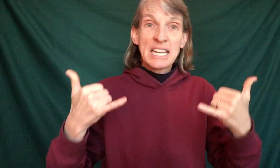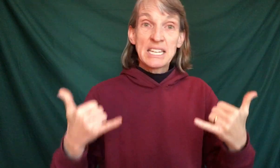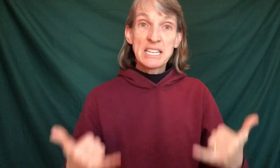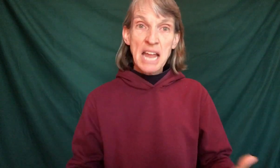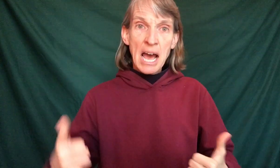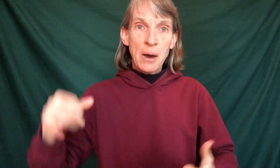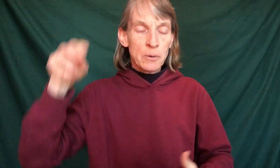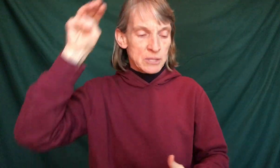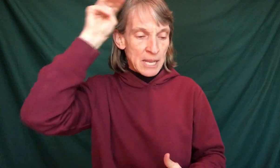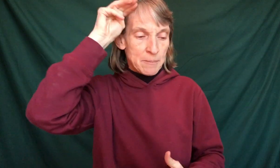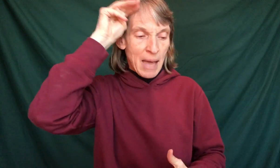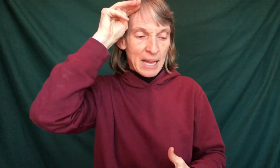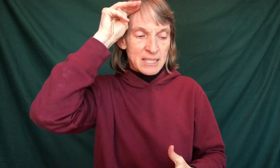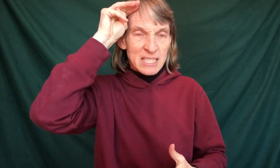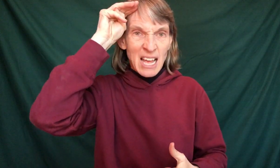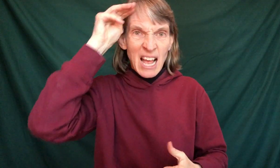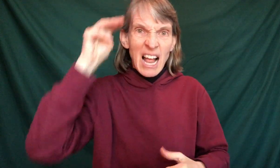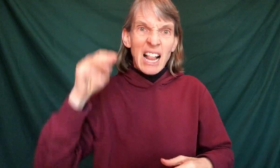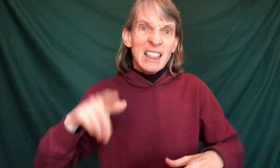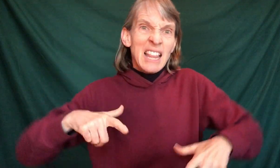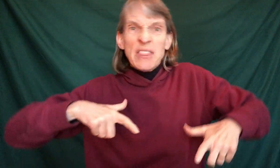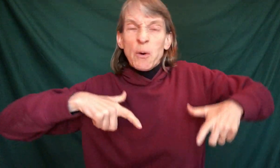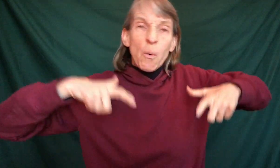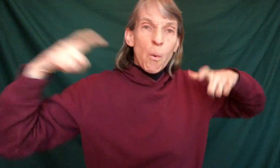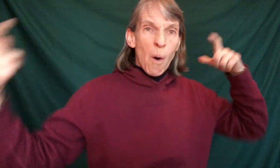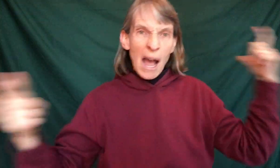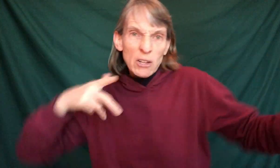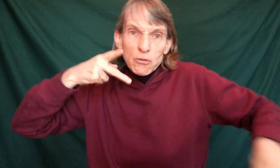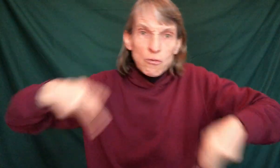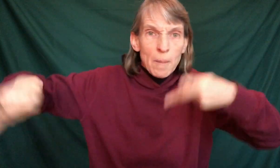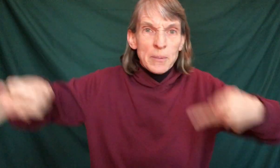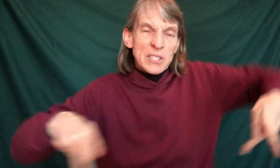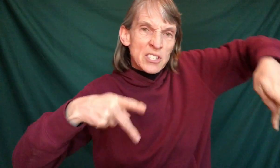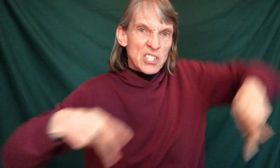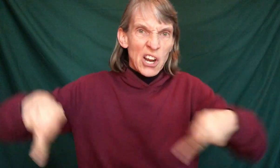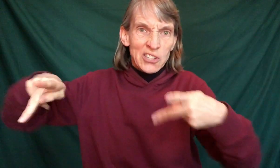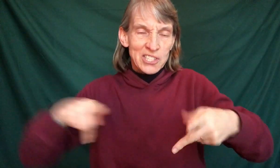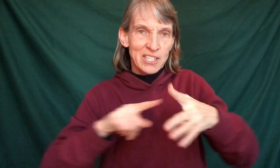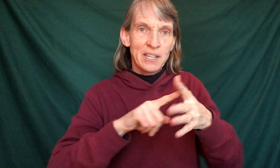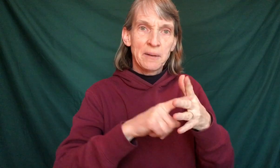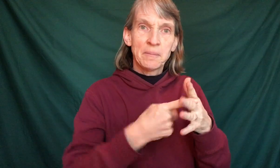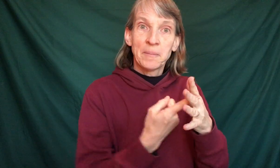"And now," said Max, "let the wild rumpus start."